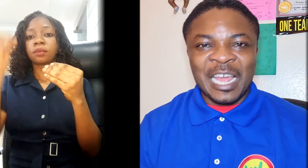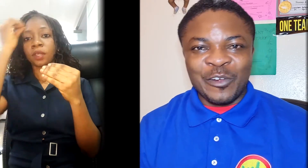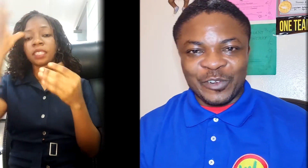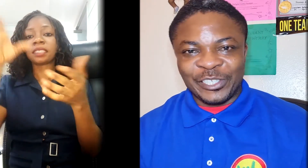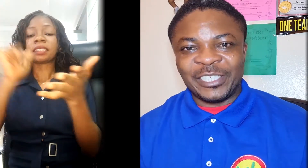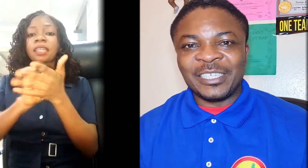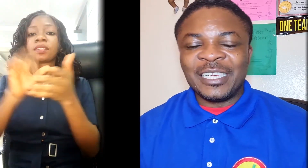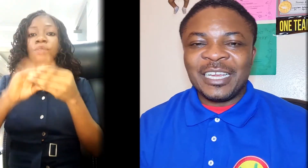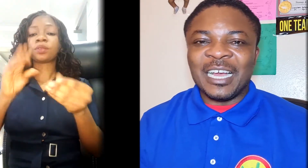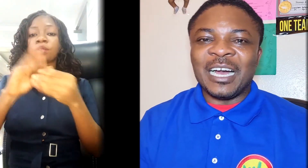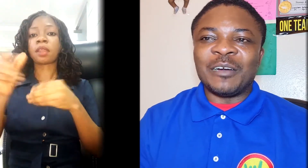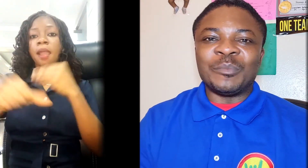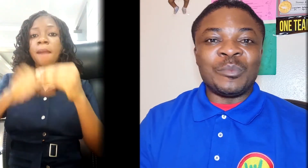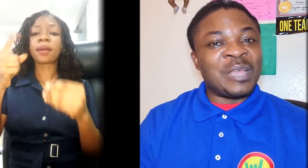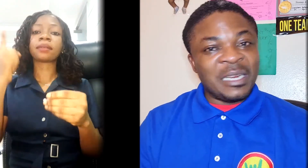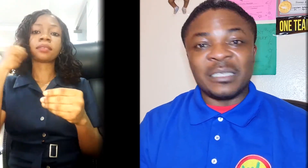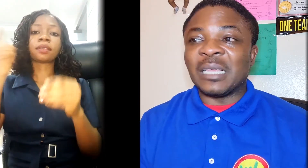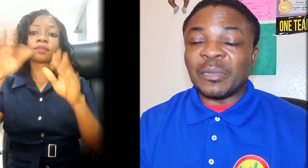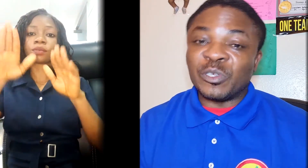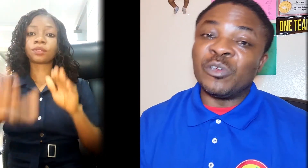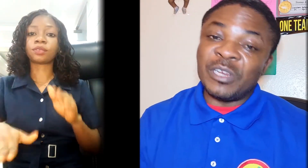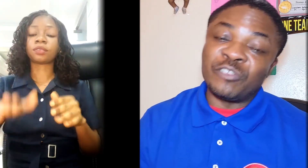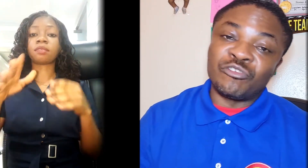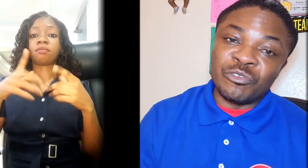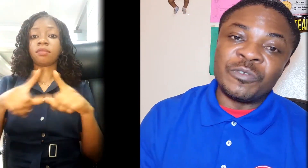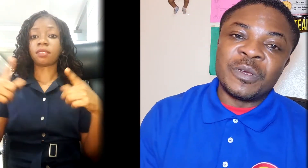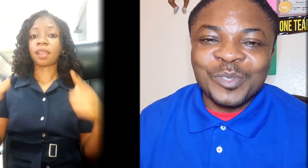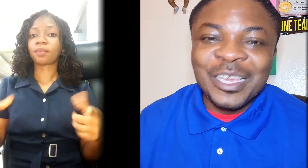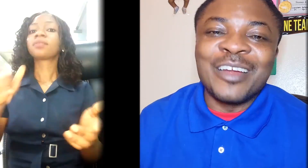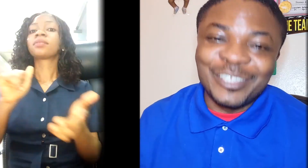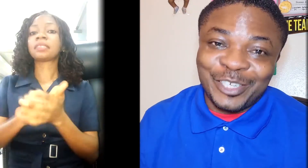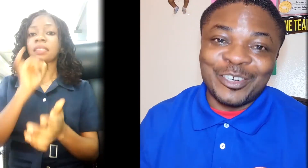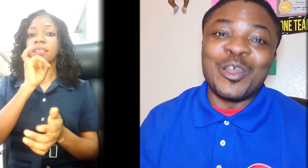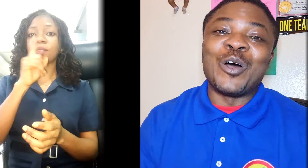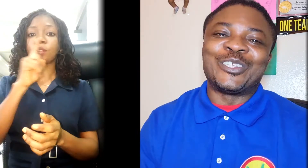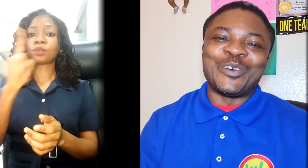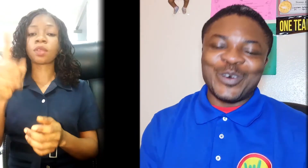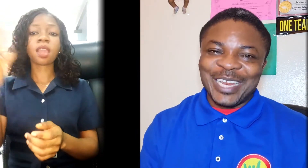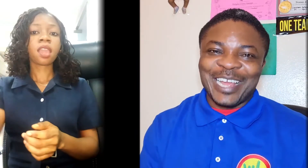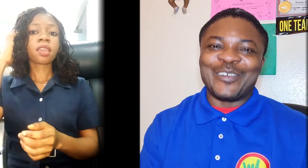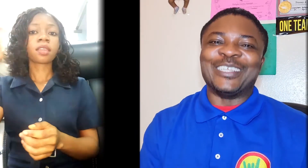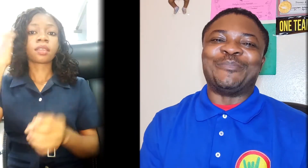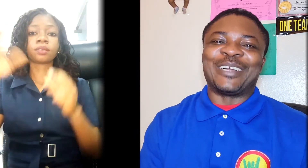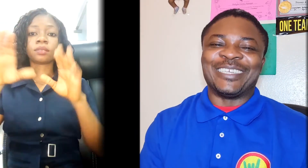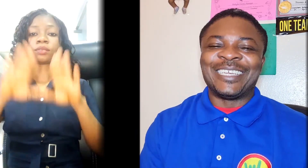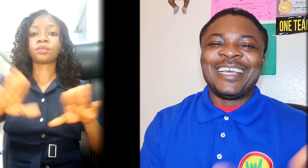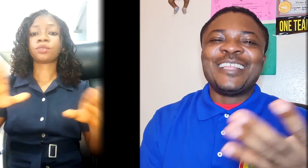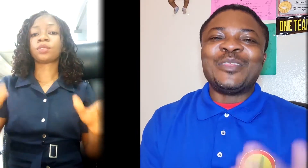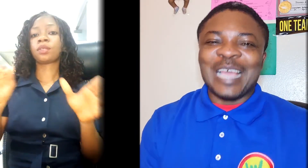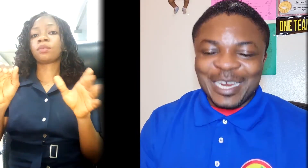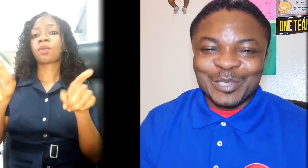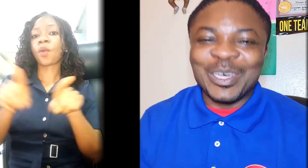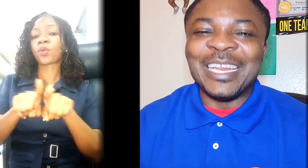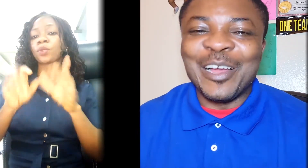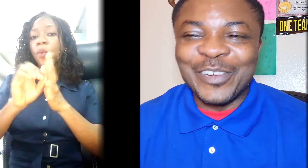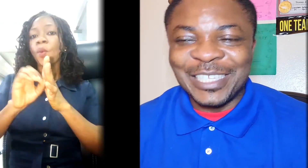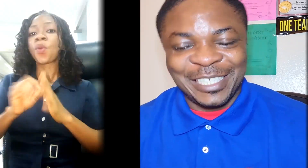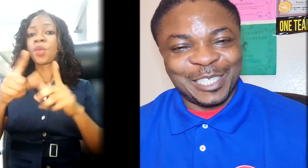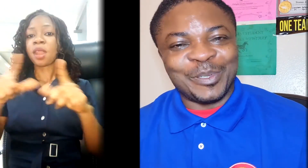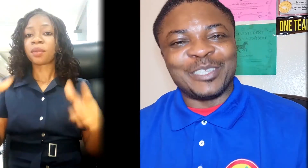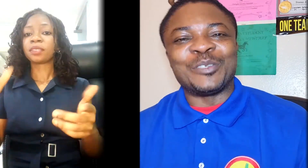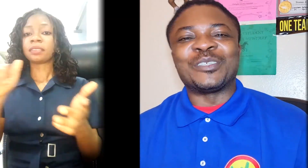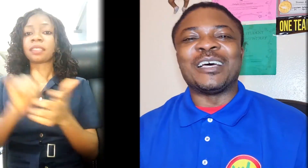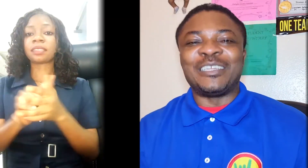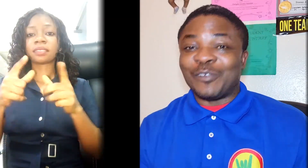own language. That is absolutely true. Hearing children also own language, because that is when language